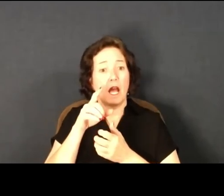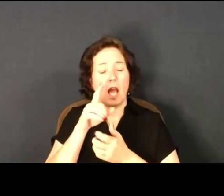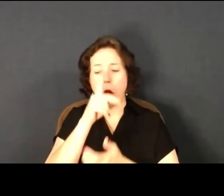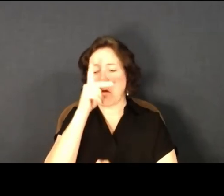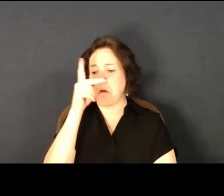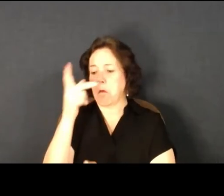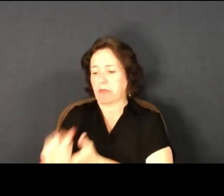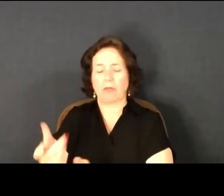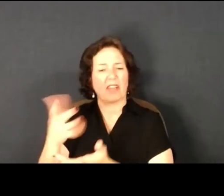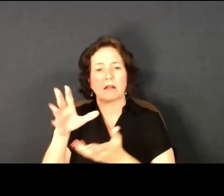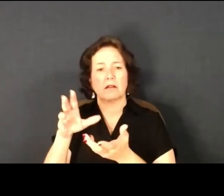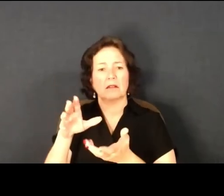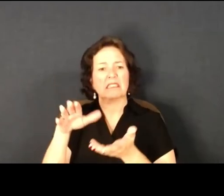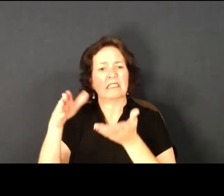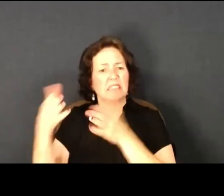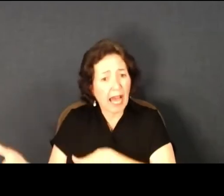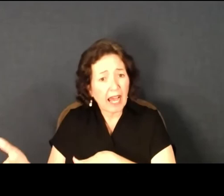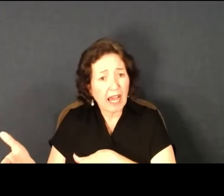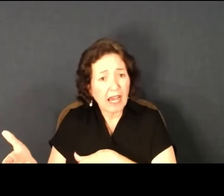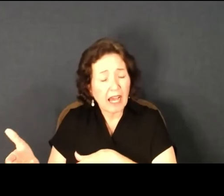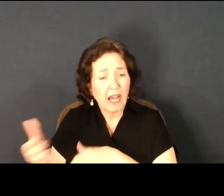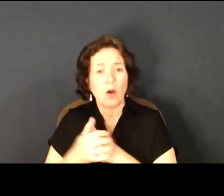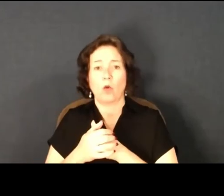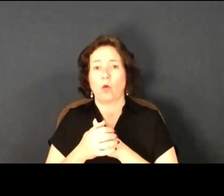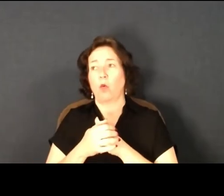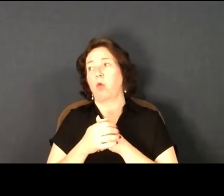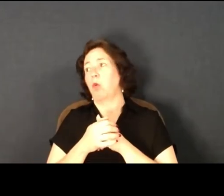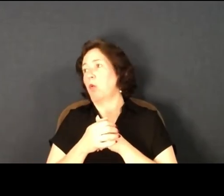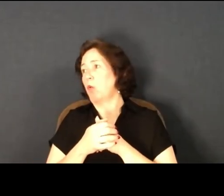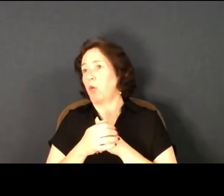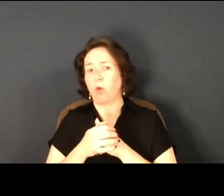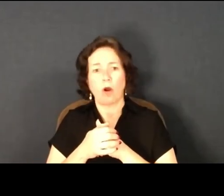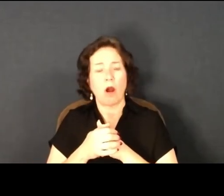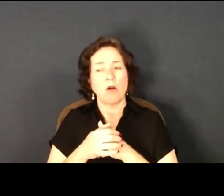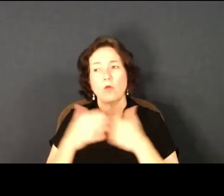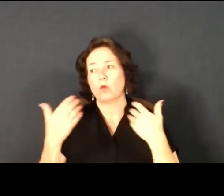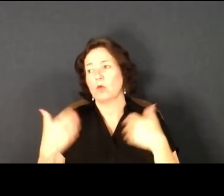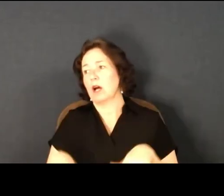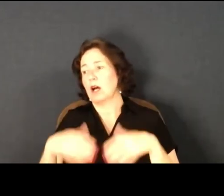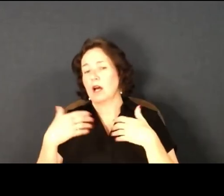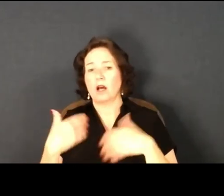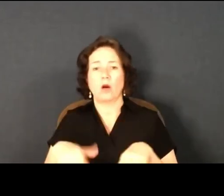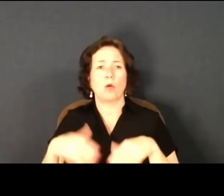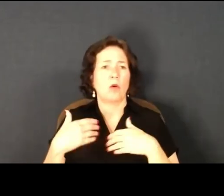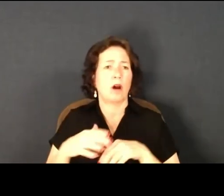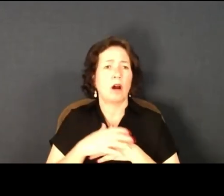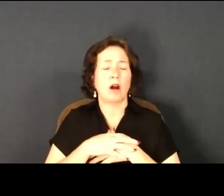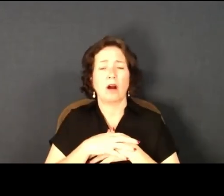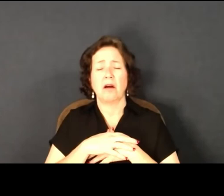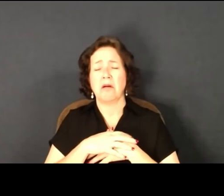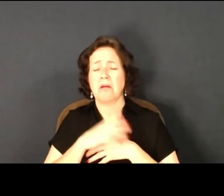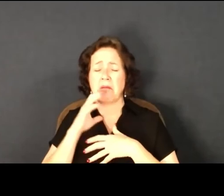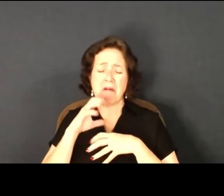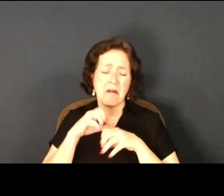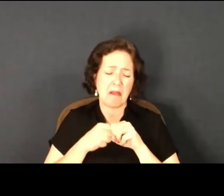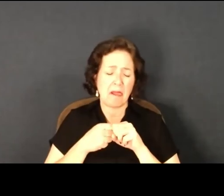dead. Oh, never was there a more mournful sign than when it passed from